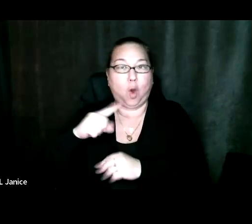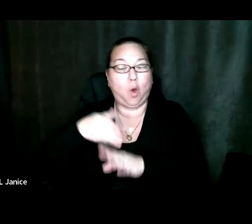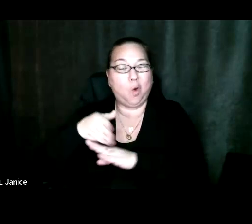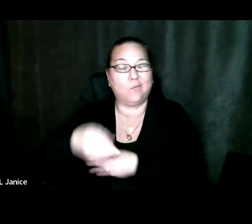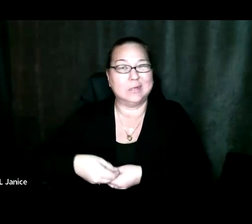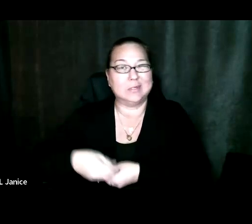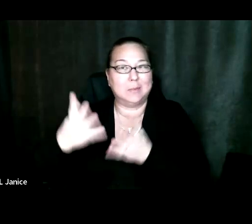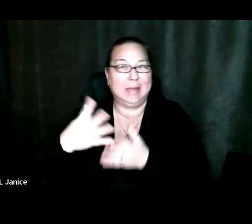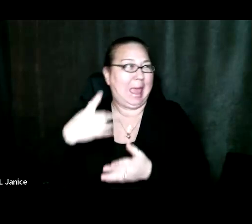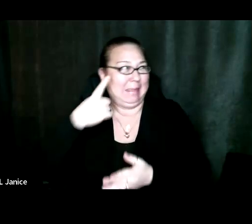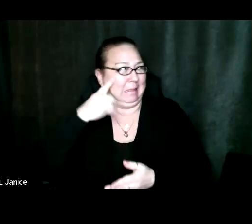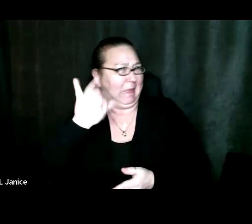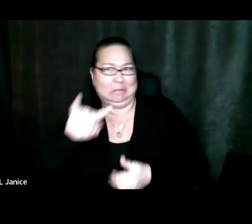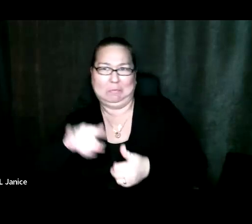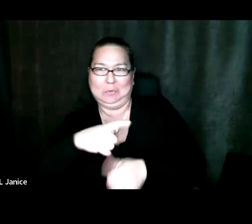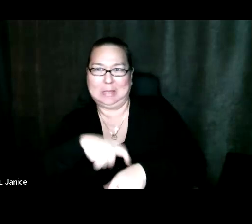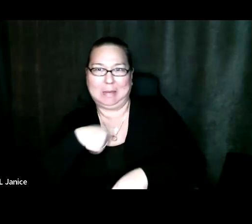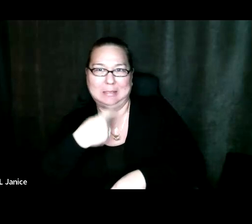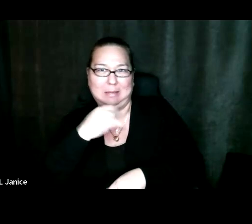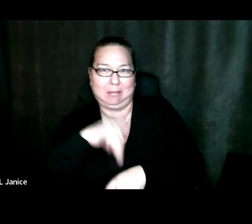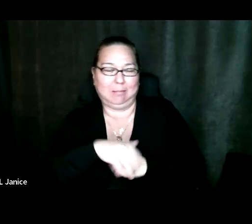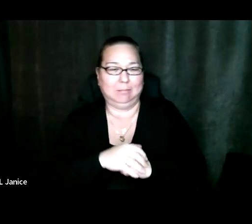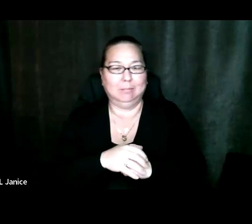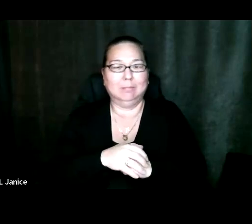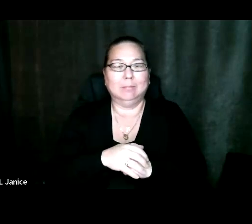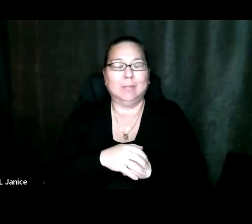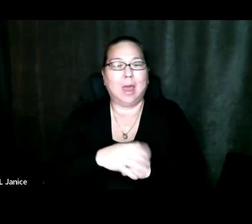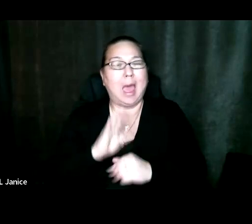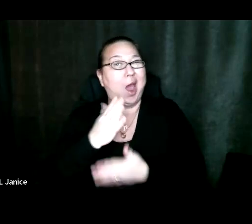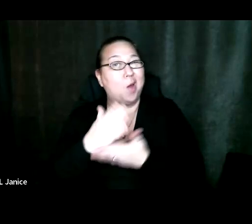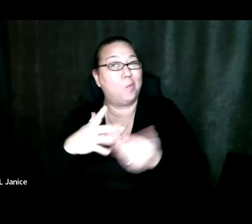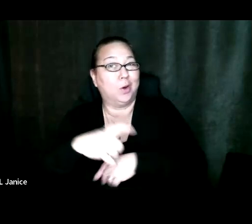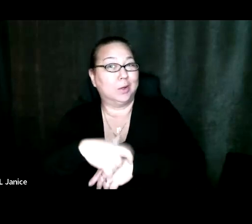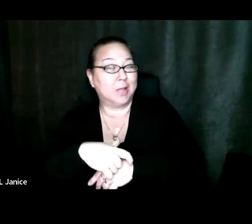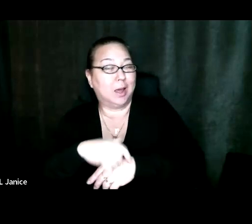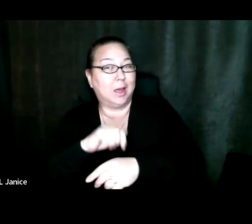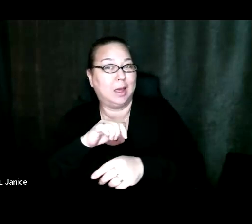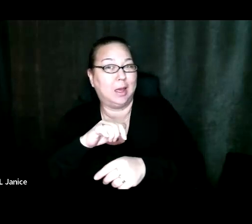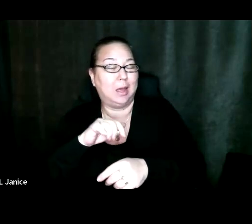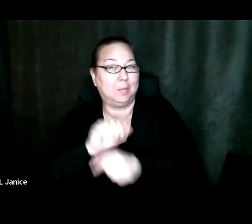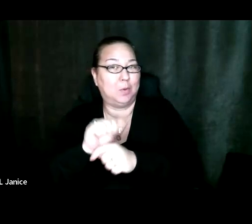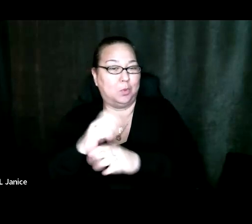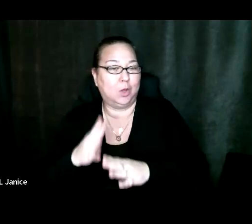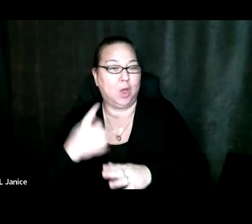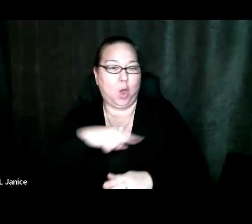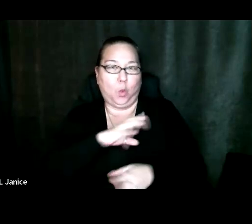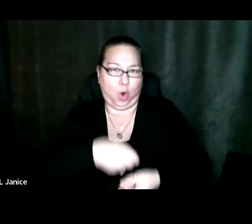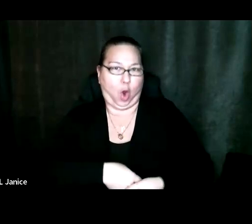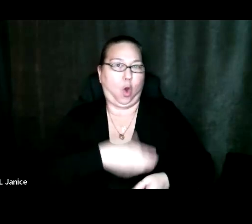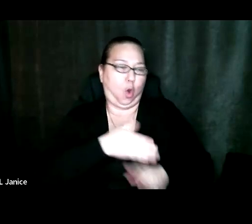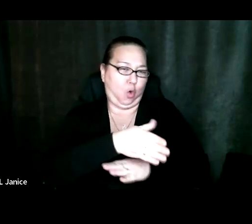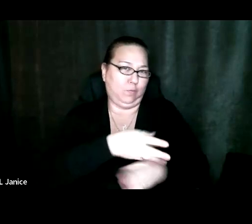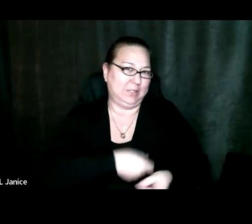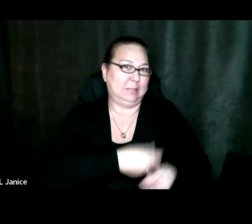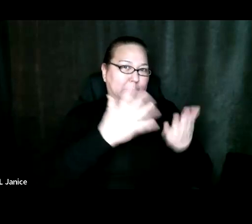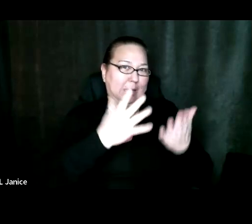first time I've said that, in that we are our part-time employees. We are overspending our projections, and this is mostly due